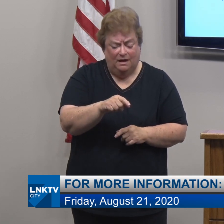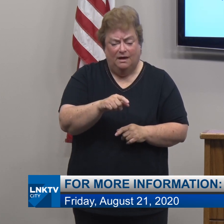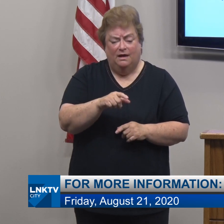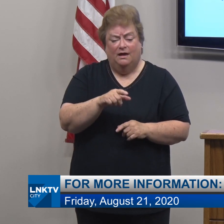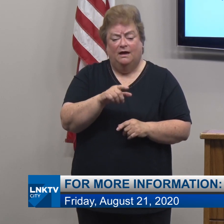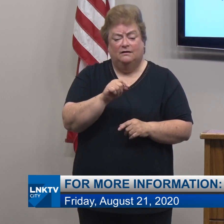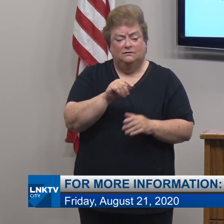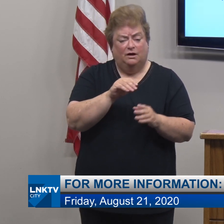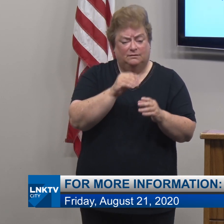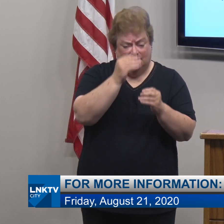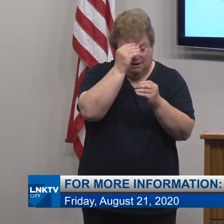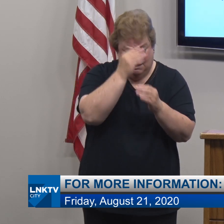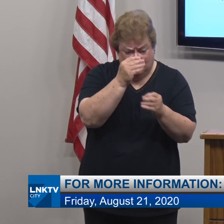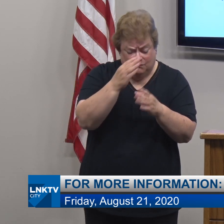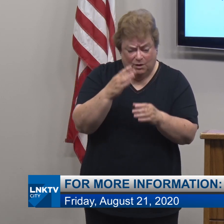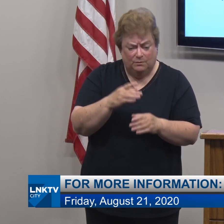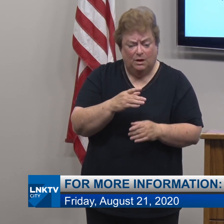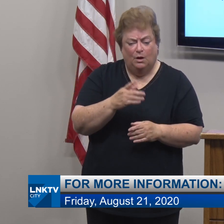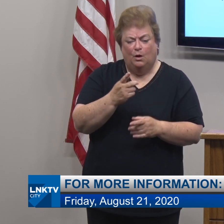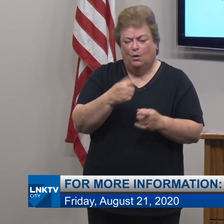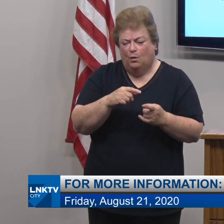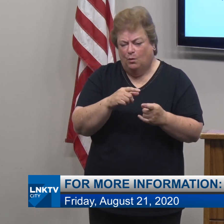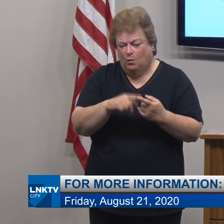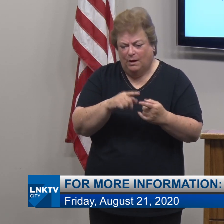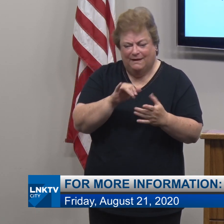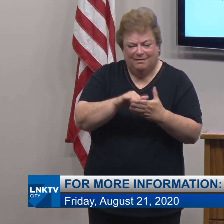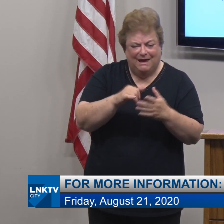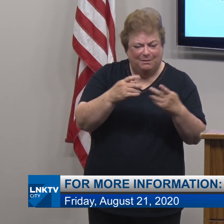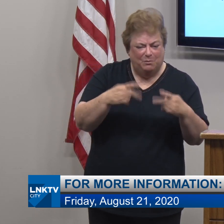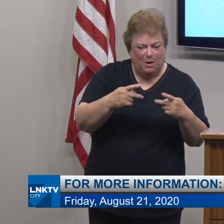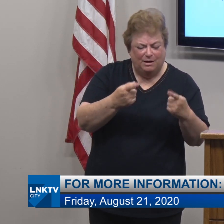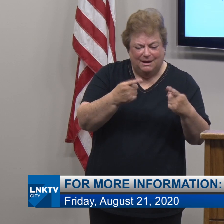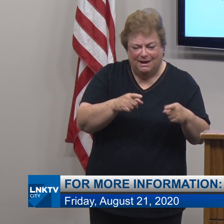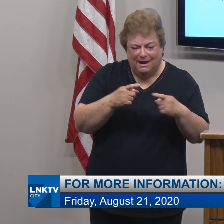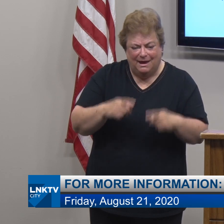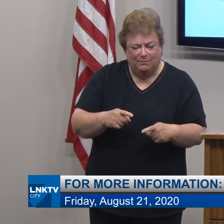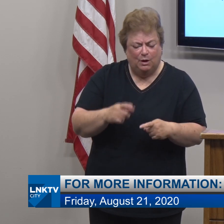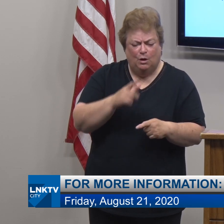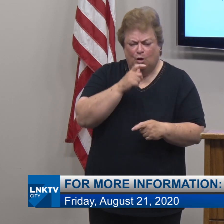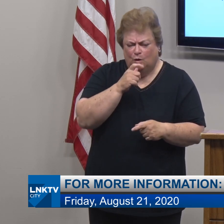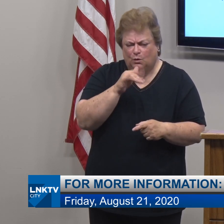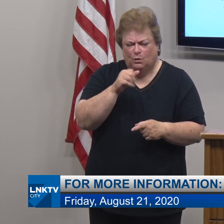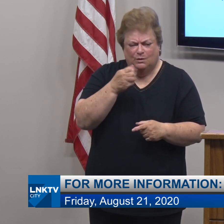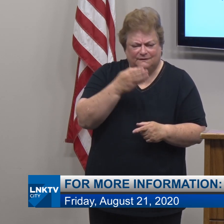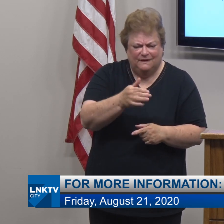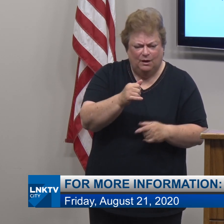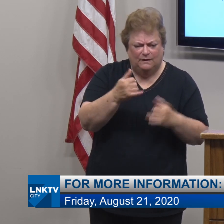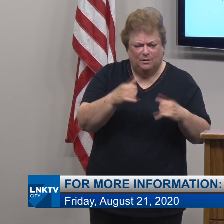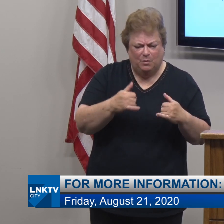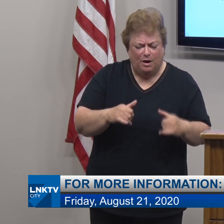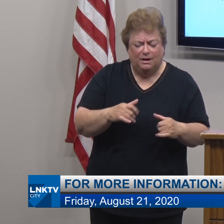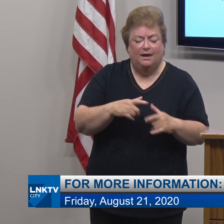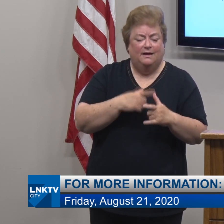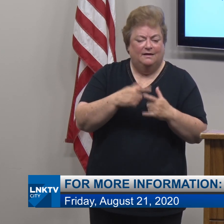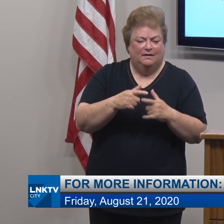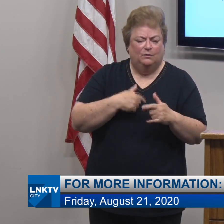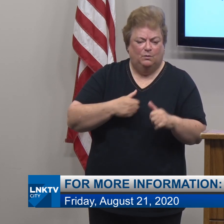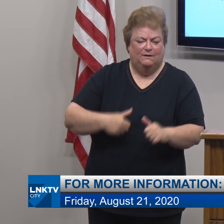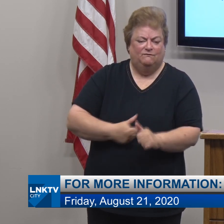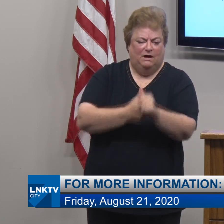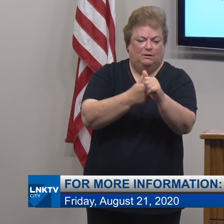information, talk about a time when the party was, if they don't know who was all there, and we'd follow up from that way.